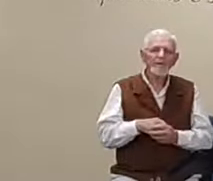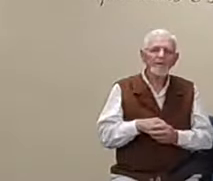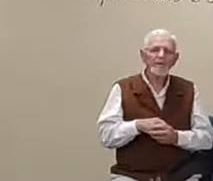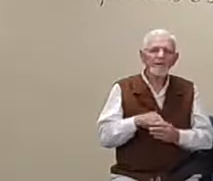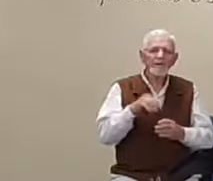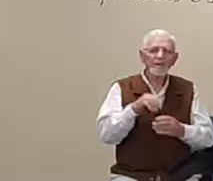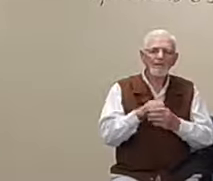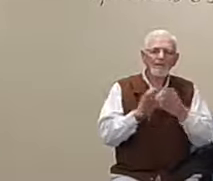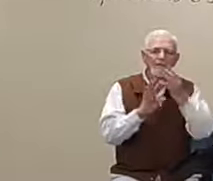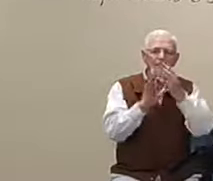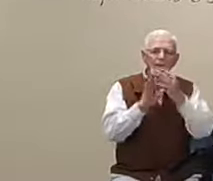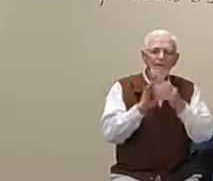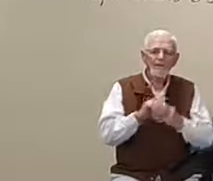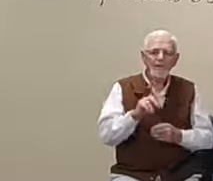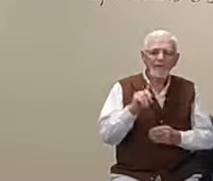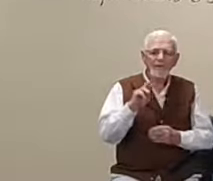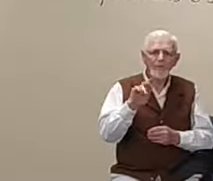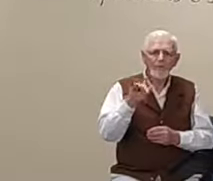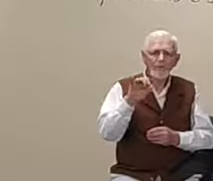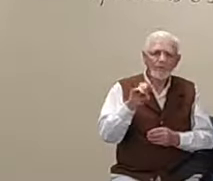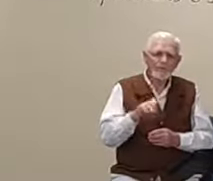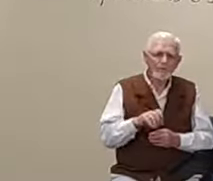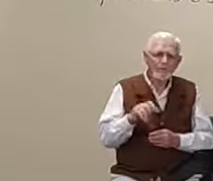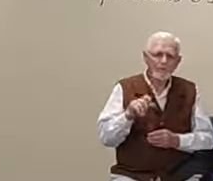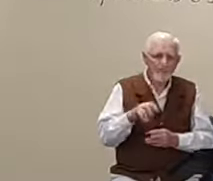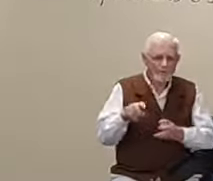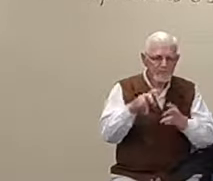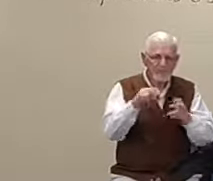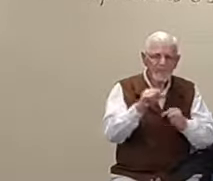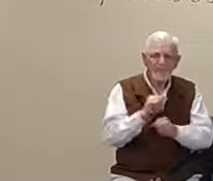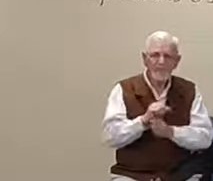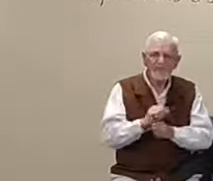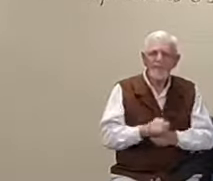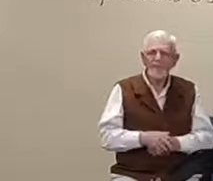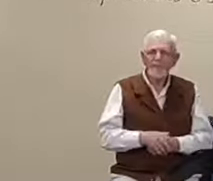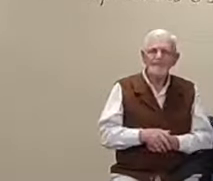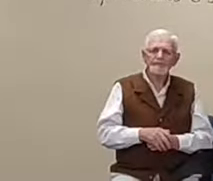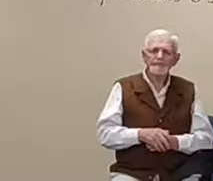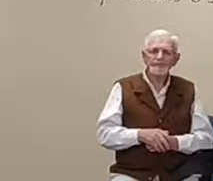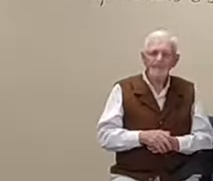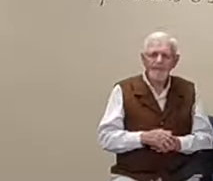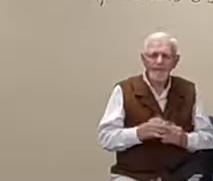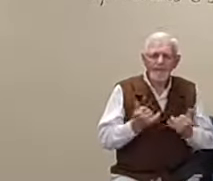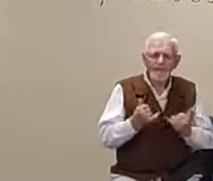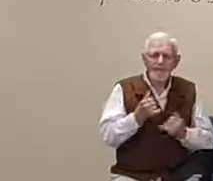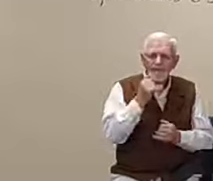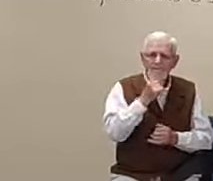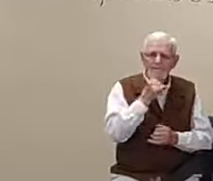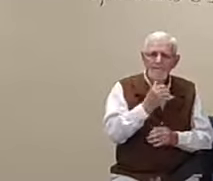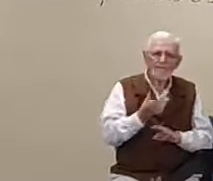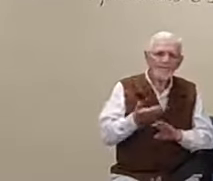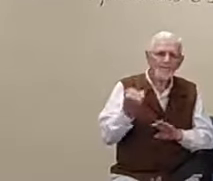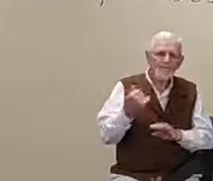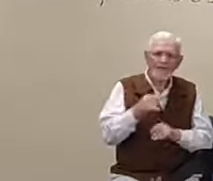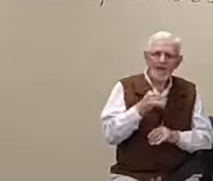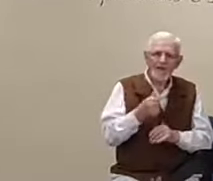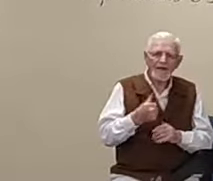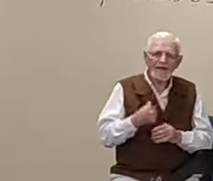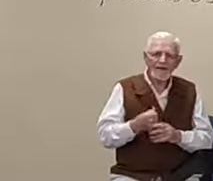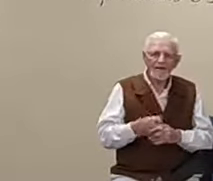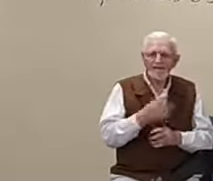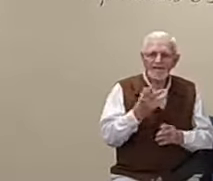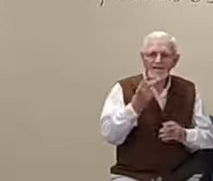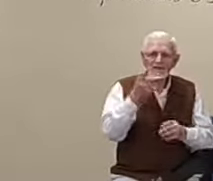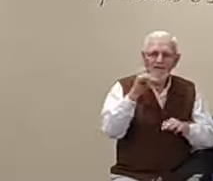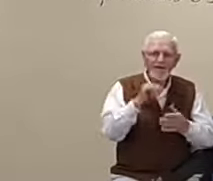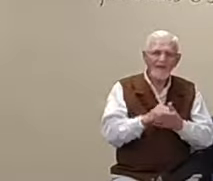face on the public, you know, transportation. Back before, when, you know, women used to shave. They shave now, but they didn't then. And I was like, wow, I've never seen that